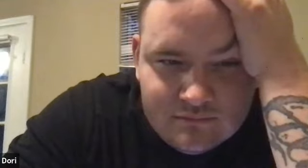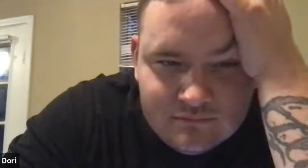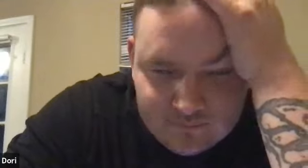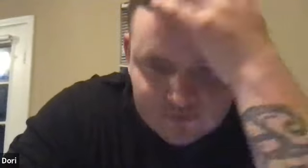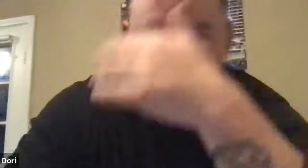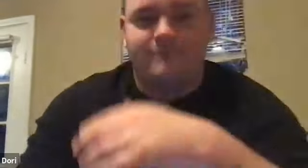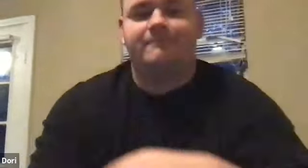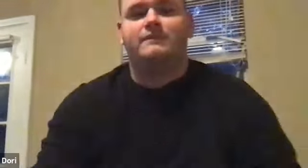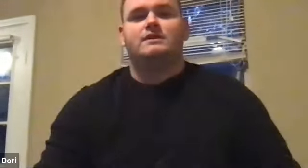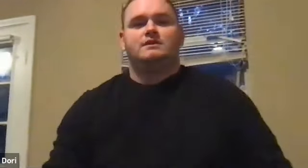Good job.